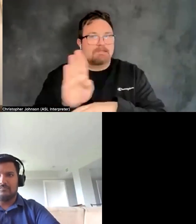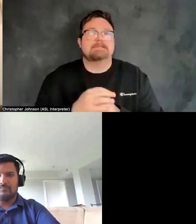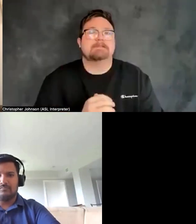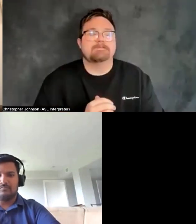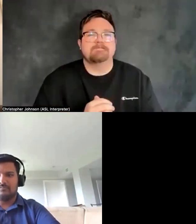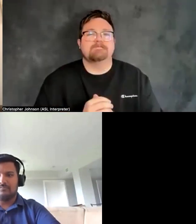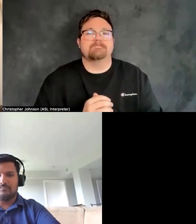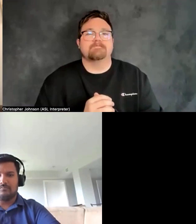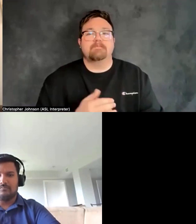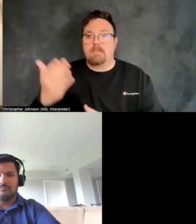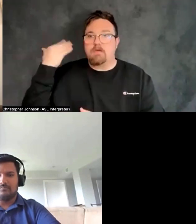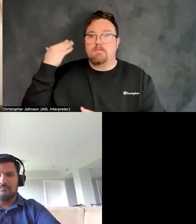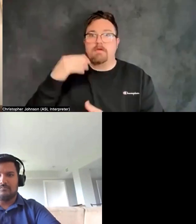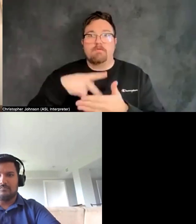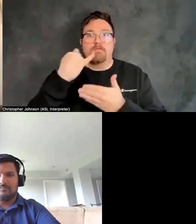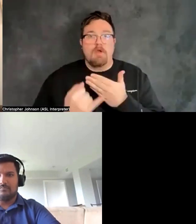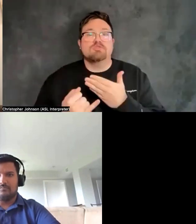included the edtech startup